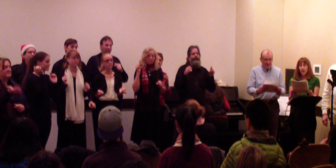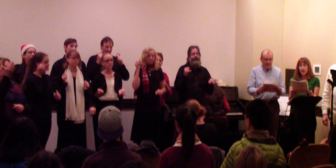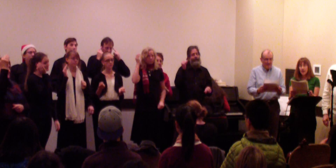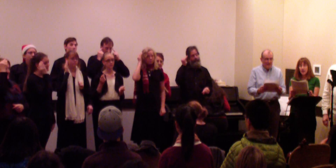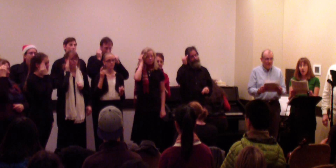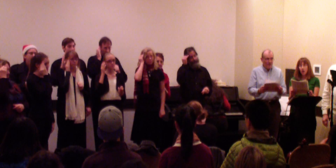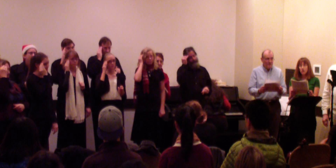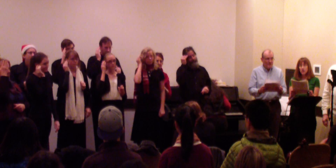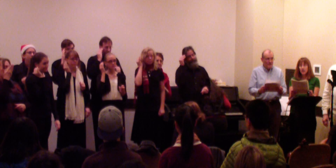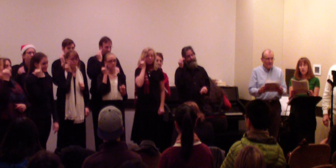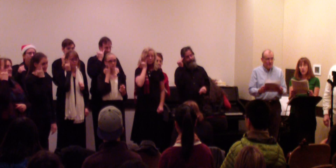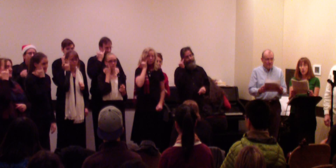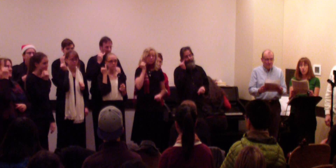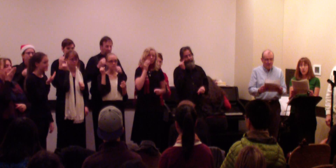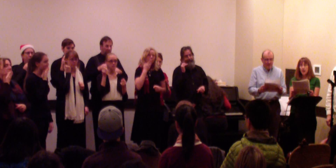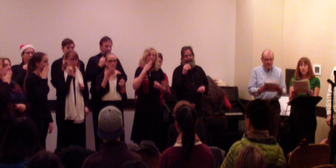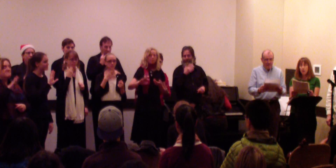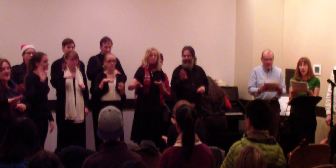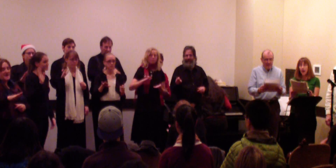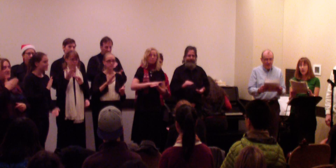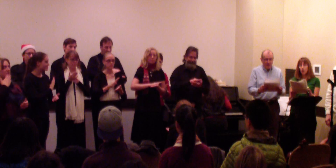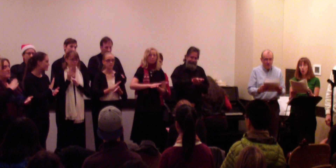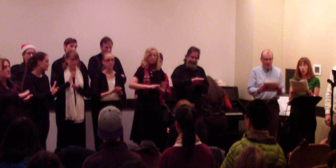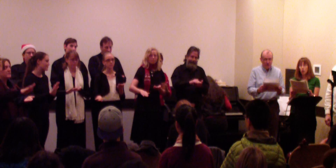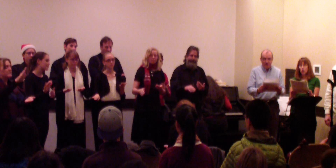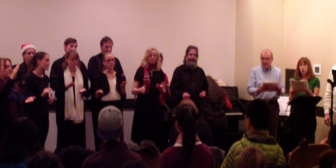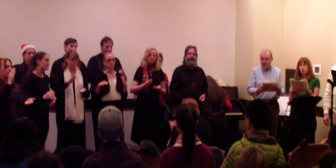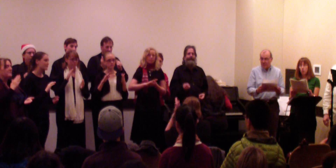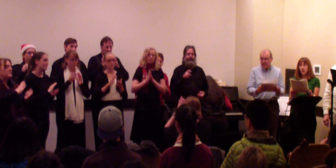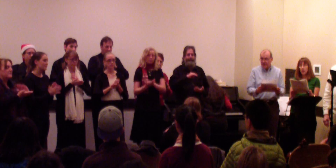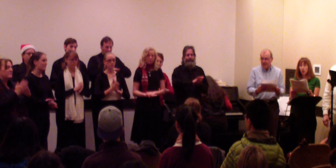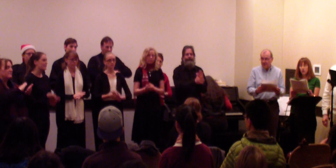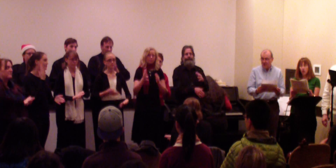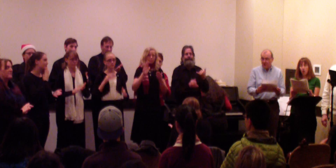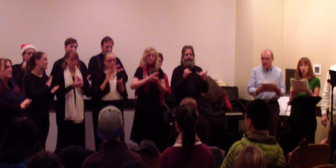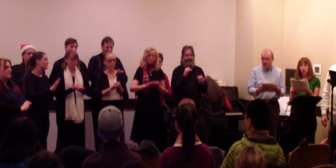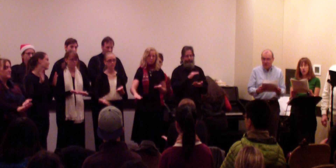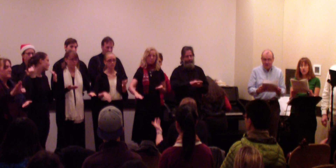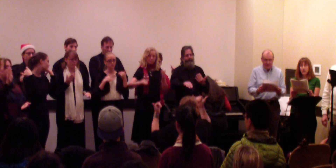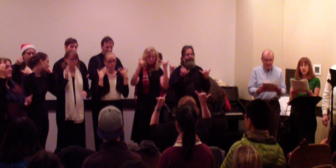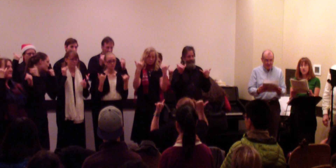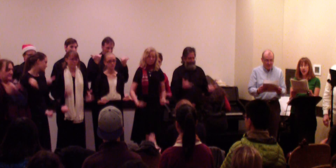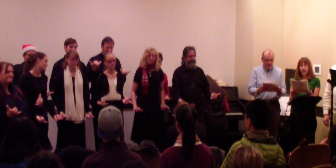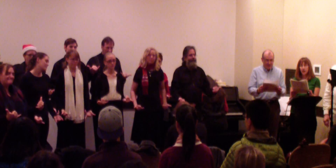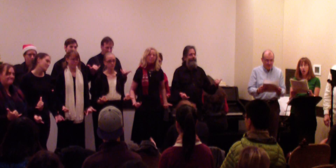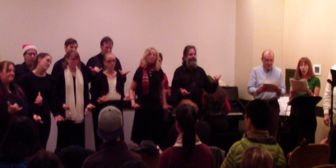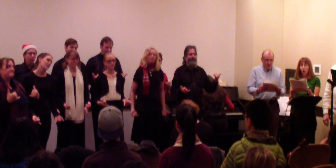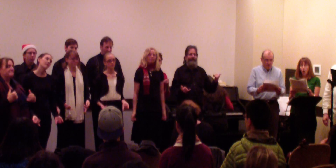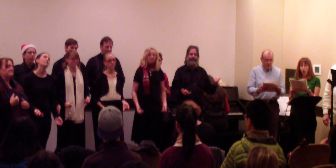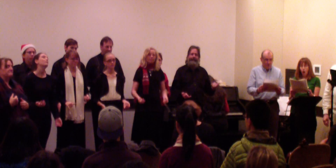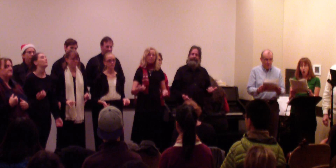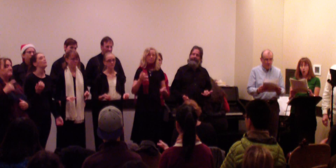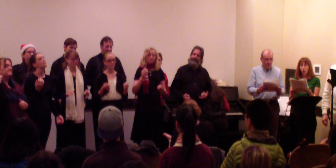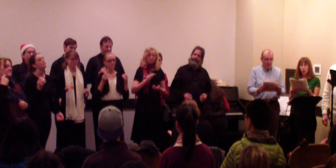He knows if you've been bad or good. So be good for goodness sake. Oh, you